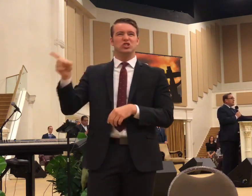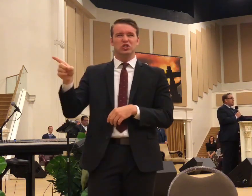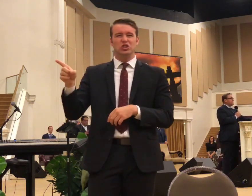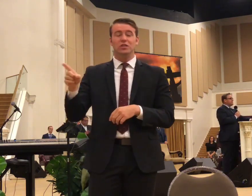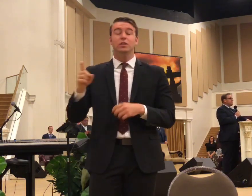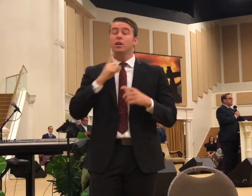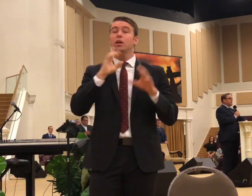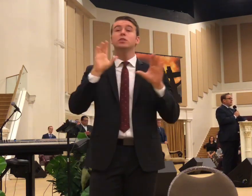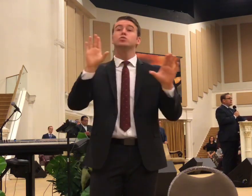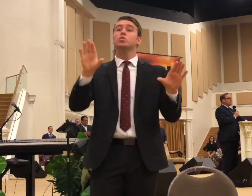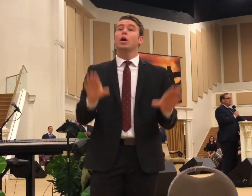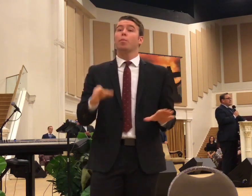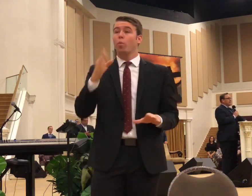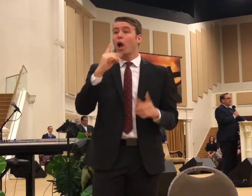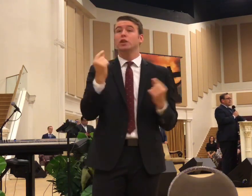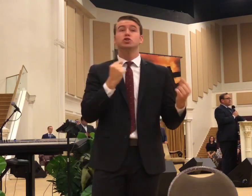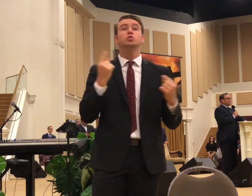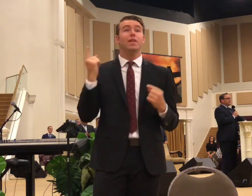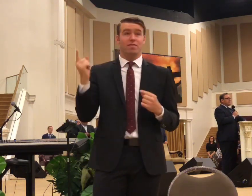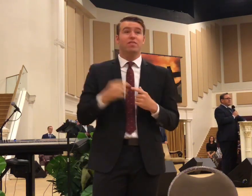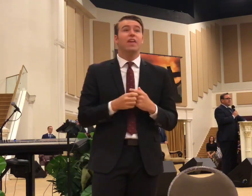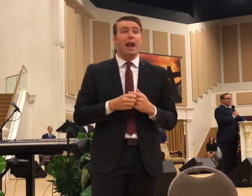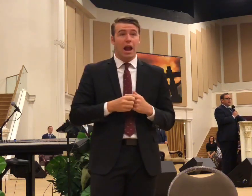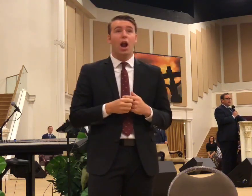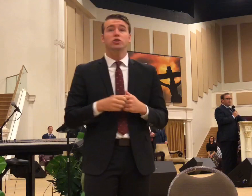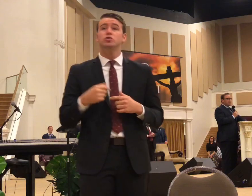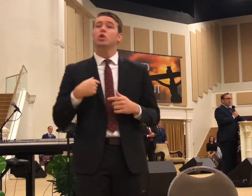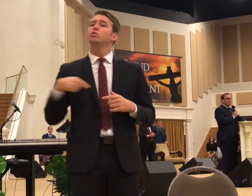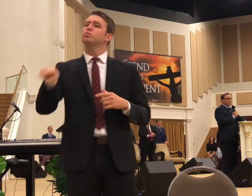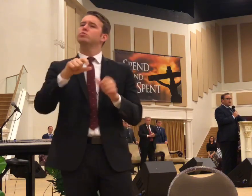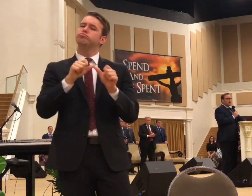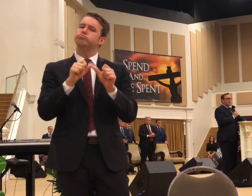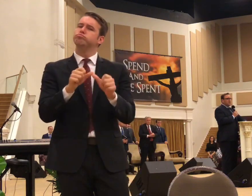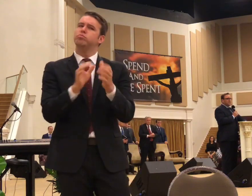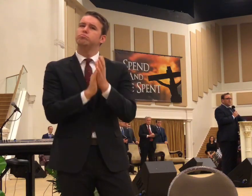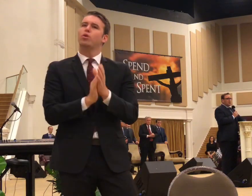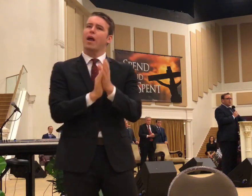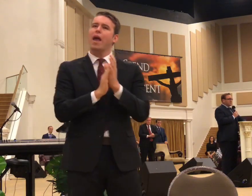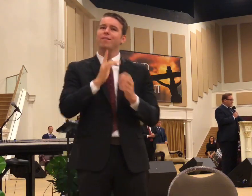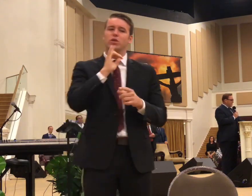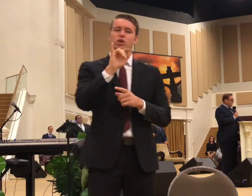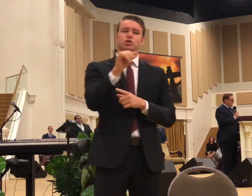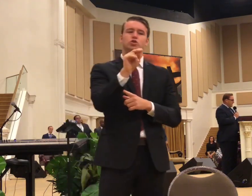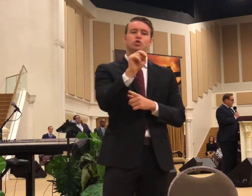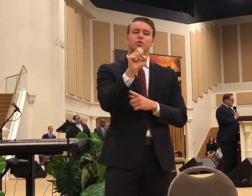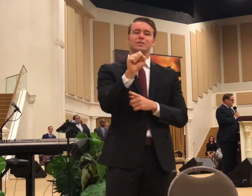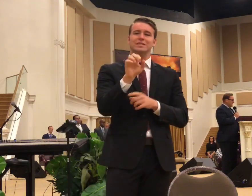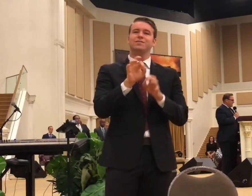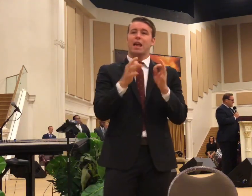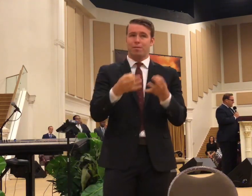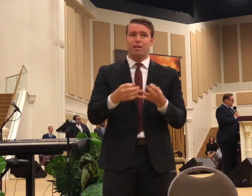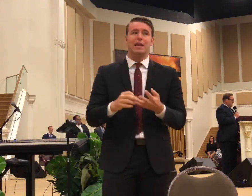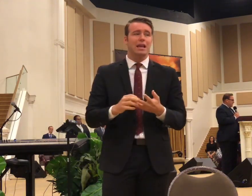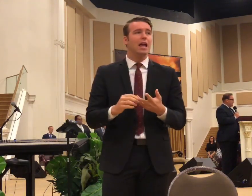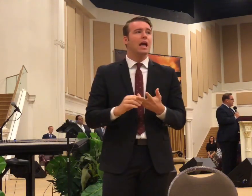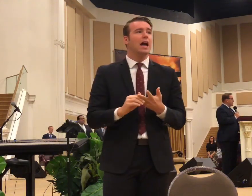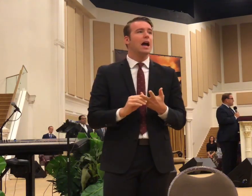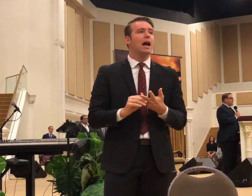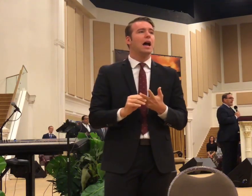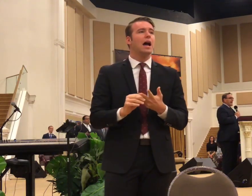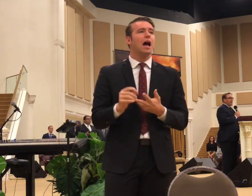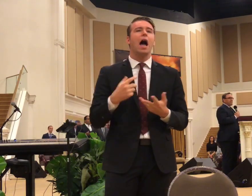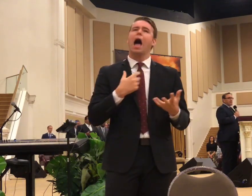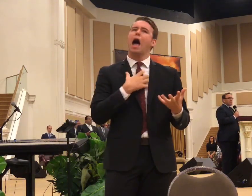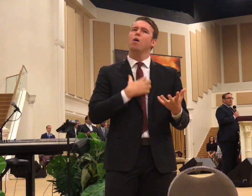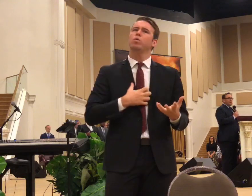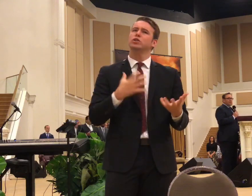incredible what God is doing there, and I want you to be continuing in prayer for the Jones family. And I wish you could have